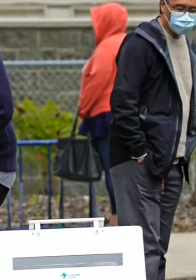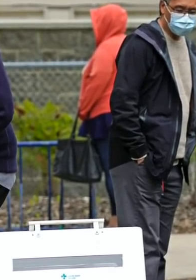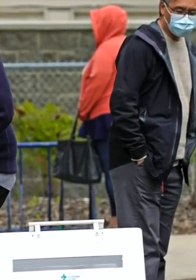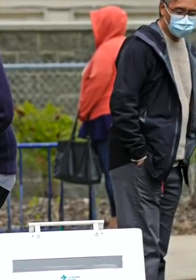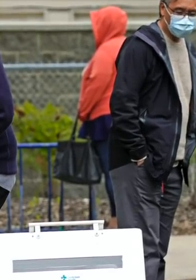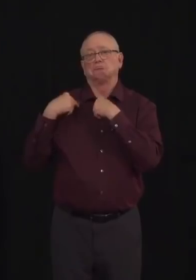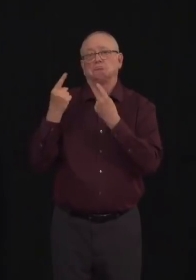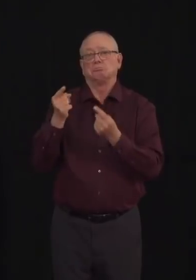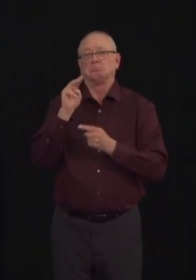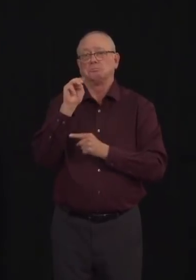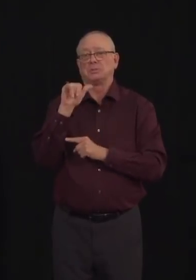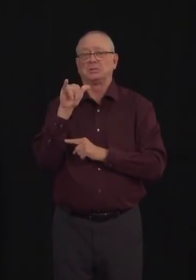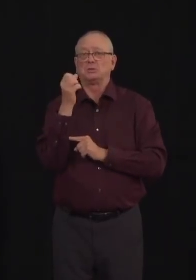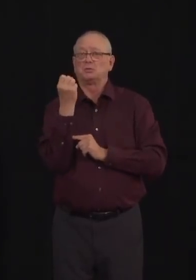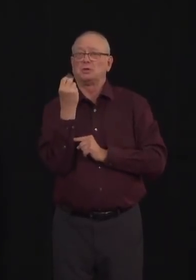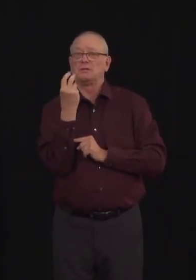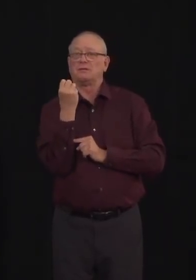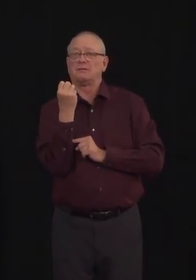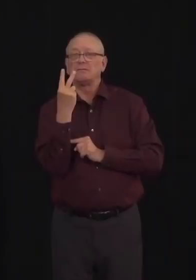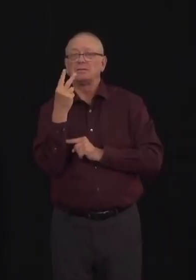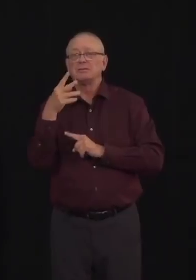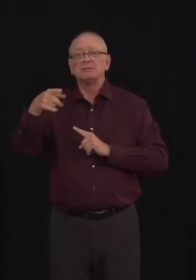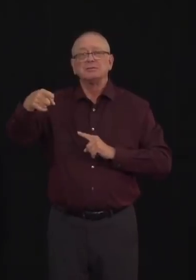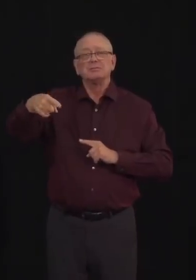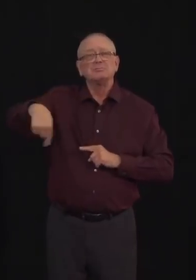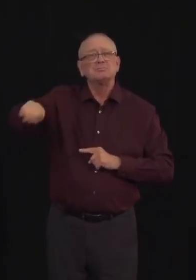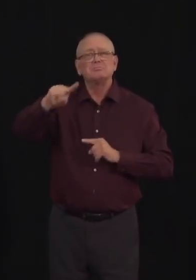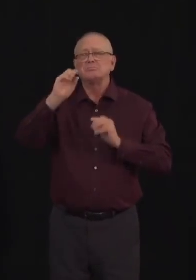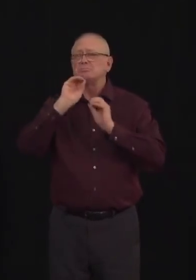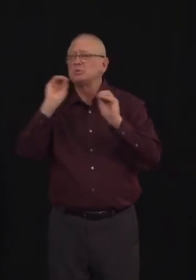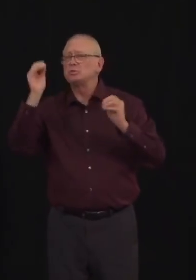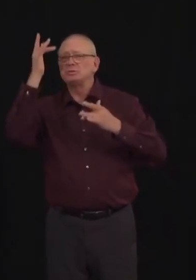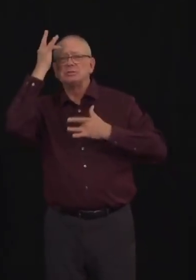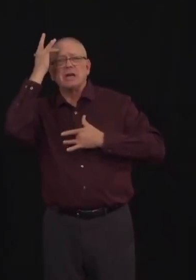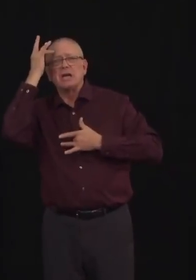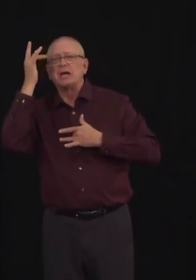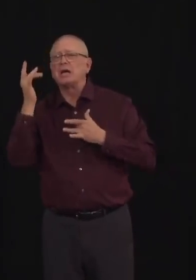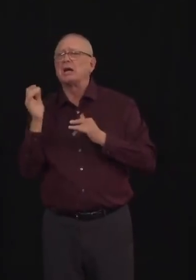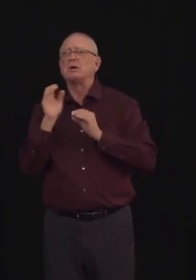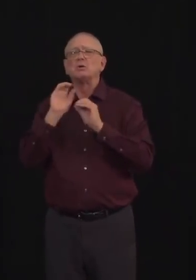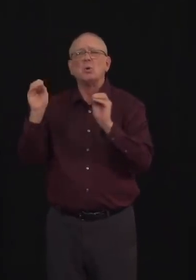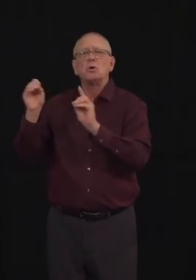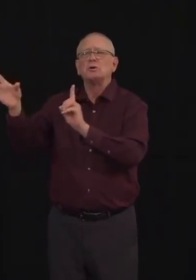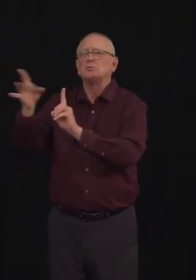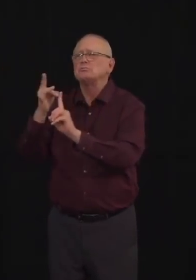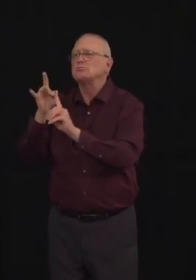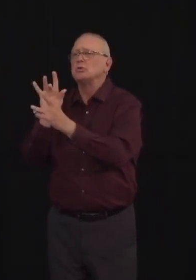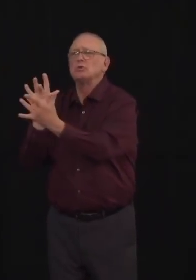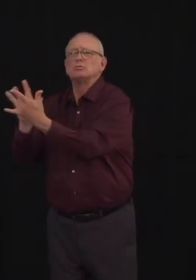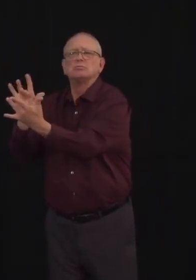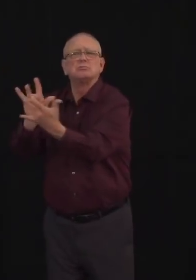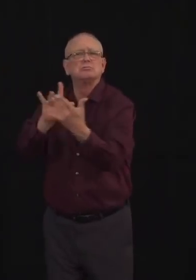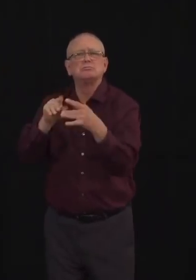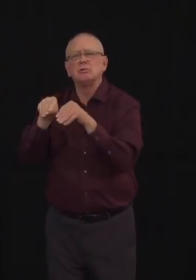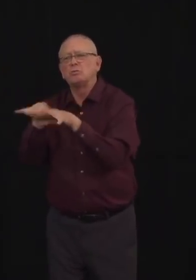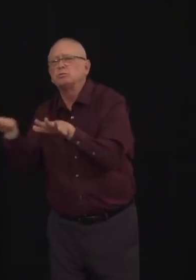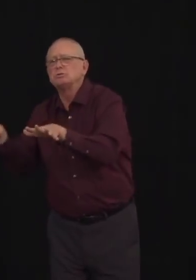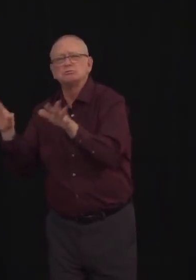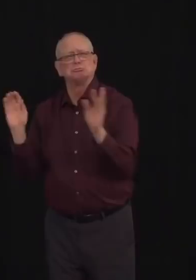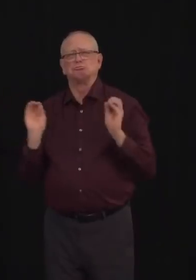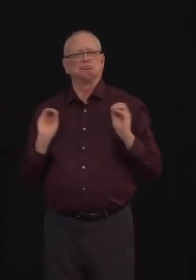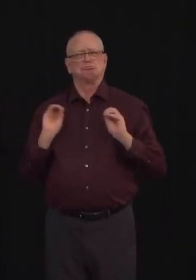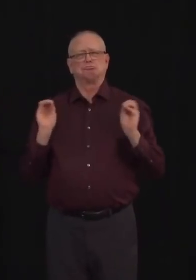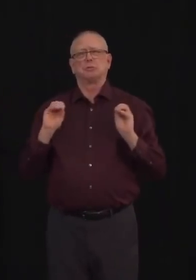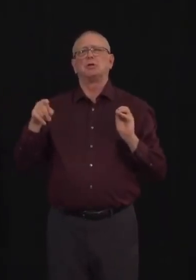with no symptoms, no known contact with a confirmed case of COVID, and no known connection with an outbreak, we have